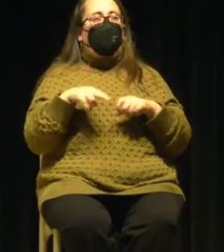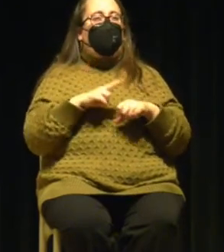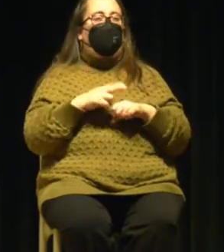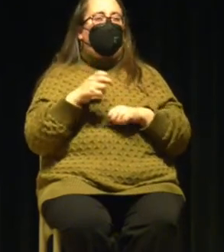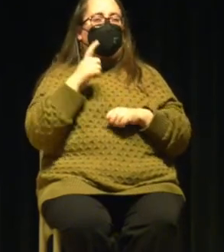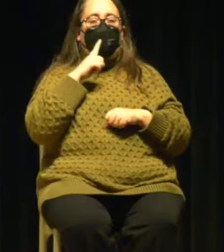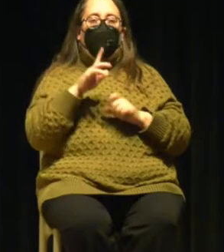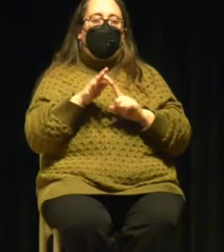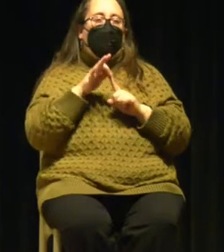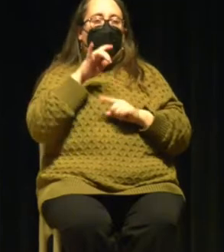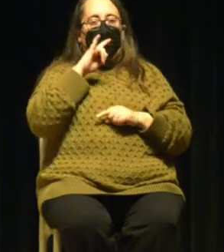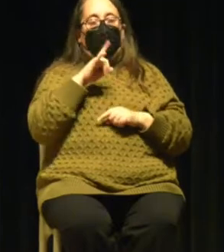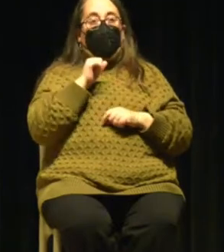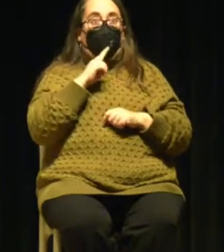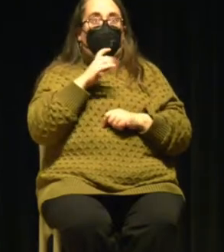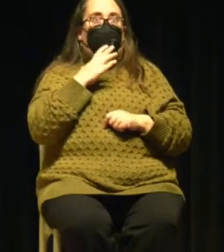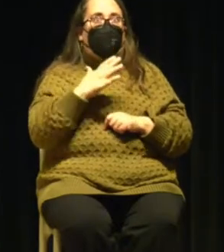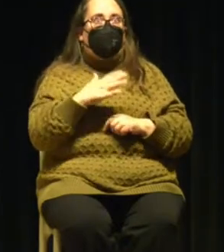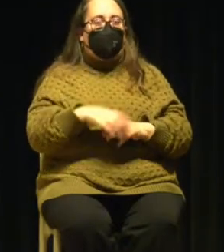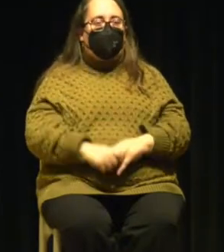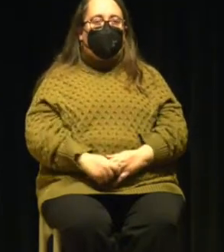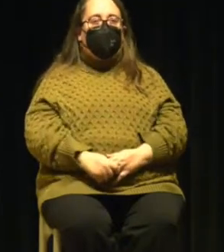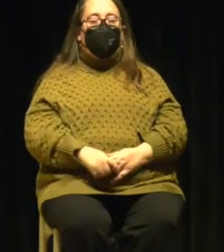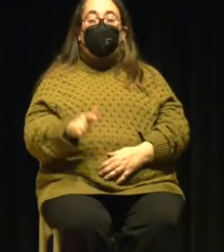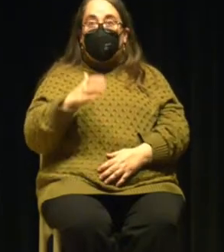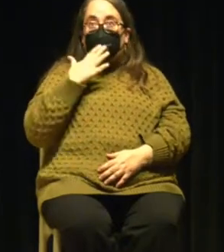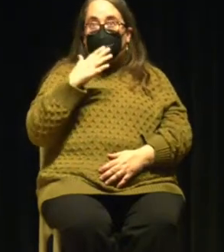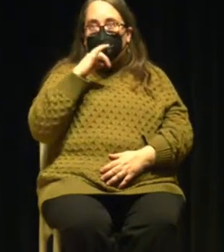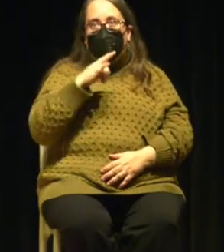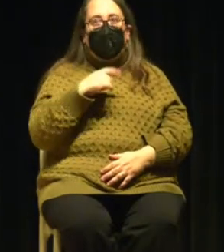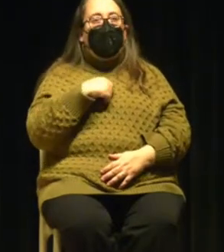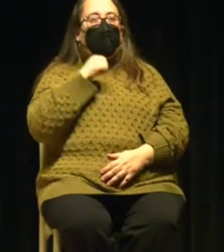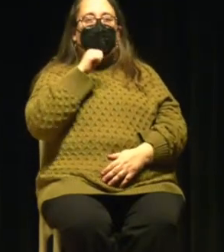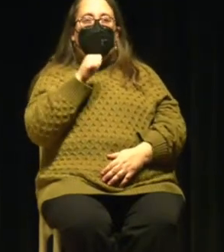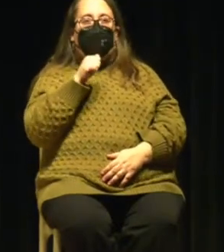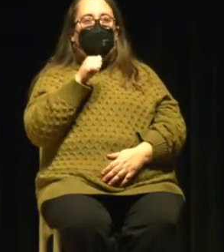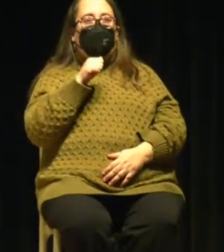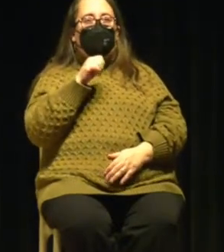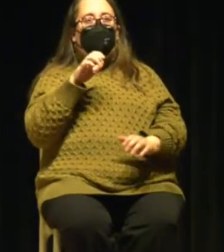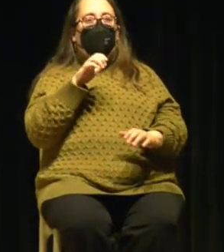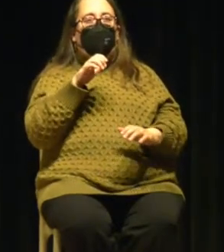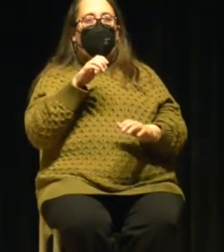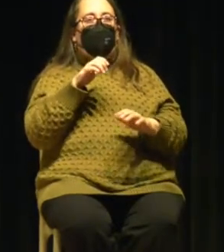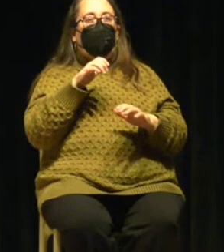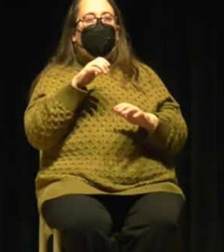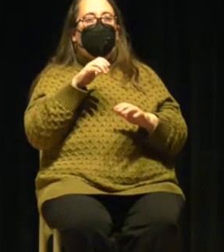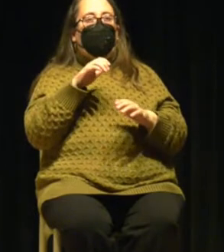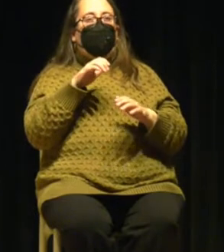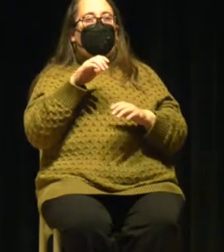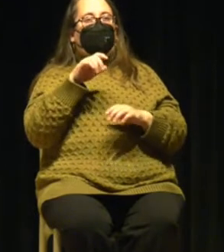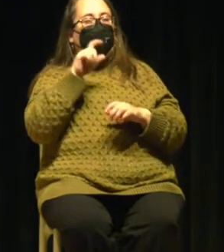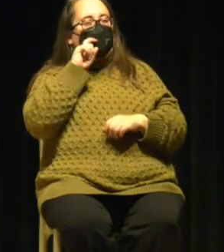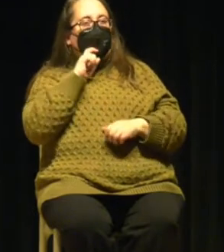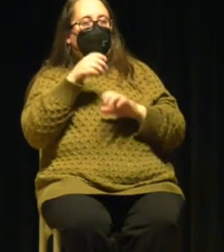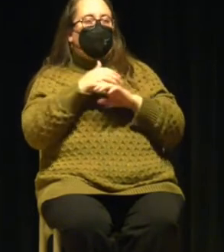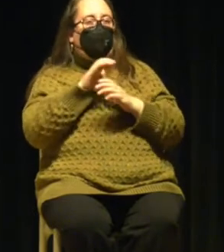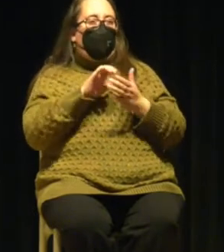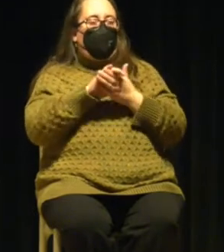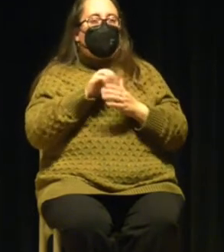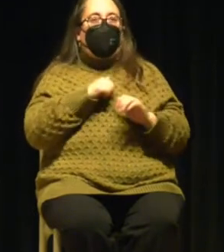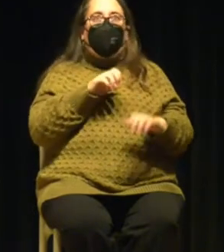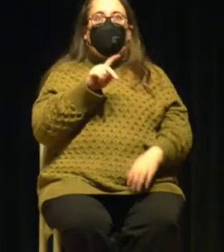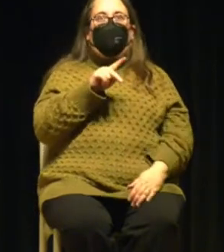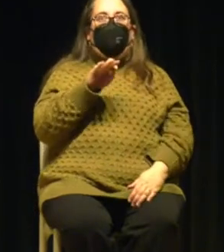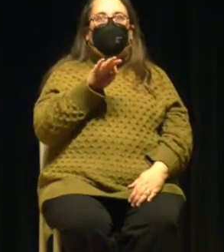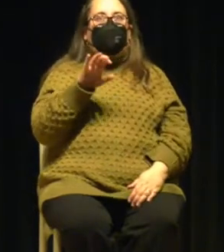thing for especially the kids who are good. Yeah. You were a good kid. Like I said, I didn't do premarital sex or drugs. I did like, you know, KFC and Arby's.